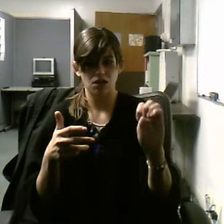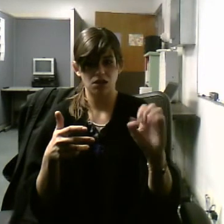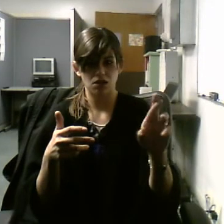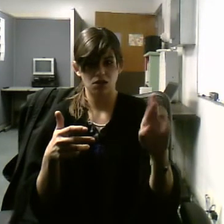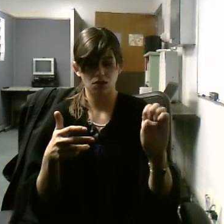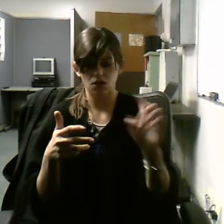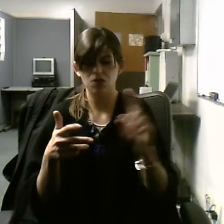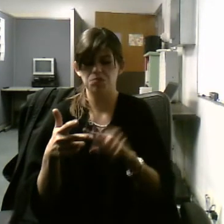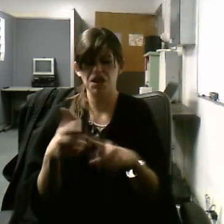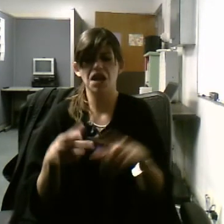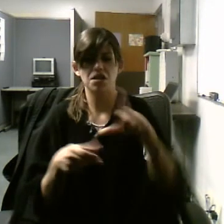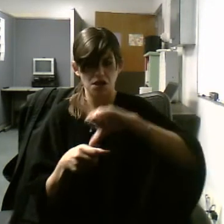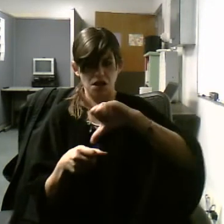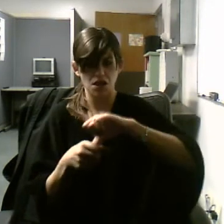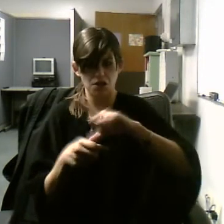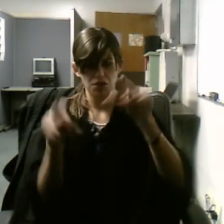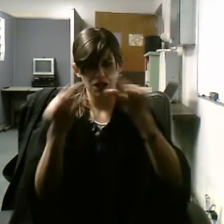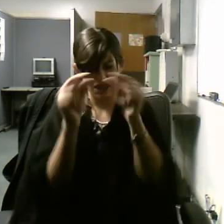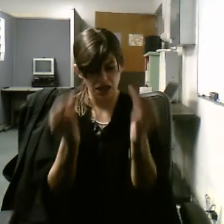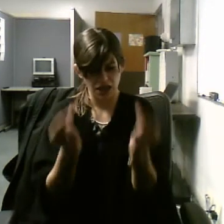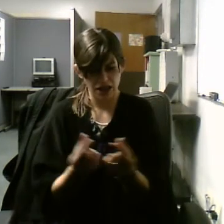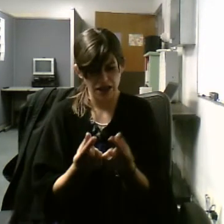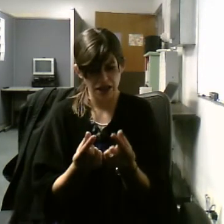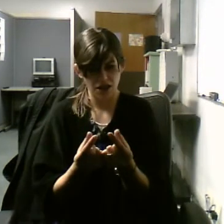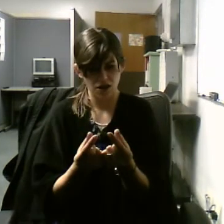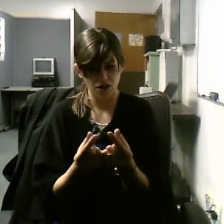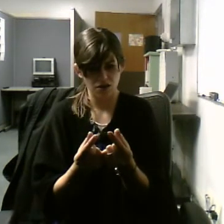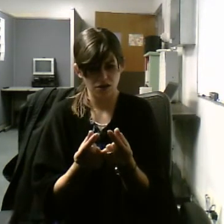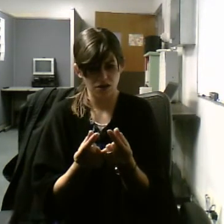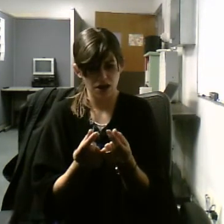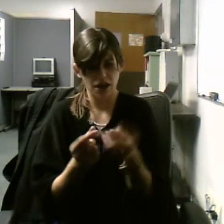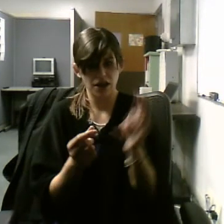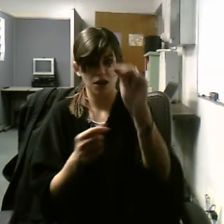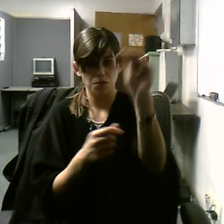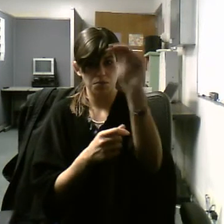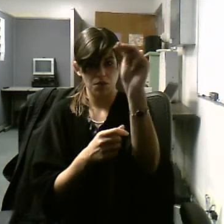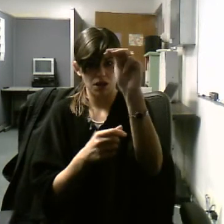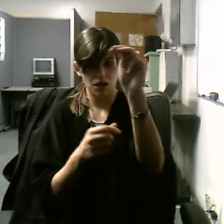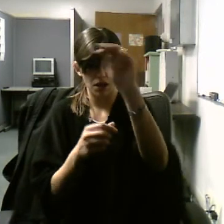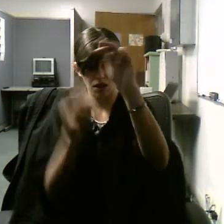it sits below the mantle. And finally, the inner core is at the very center of